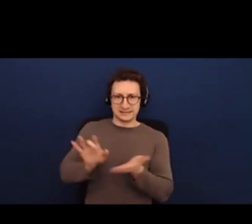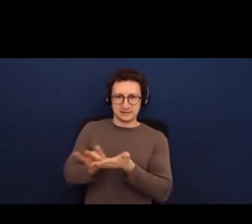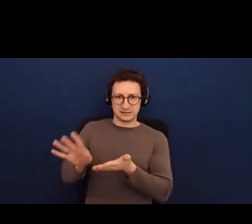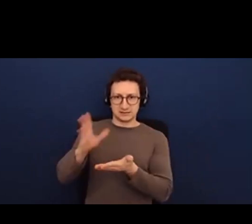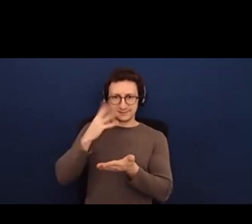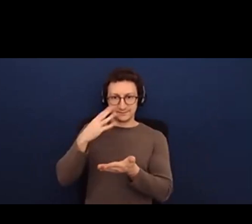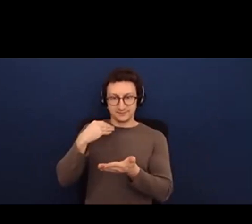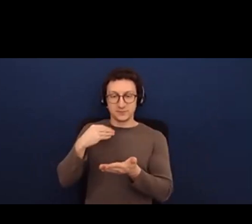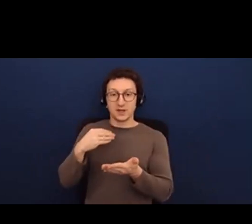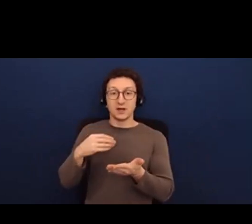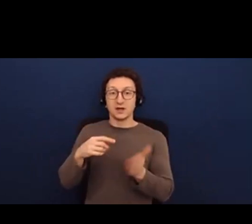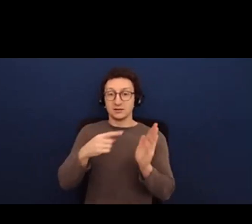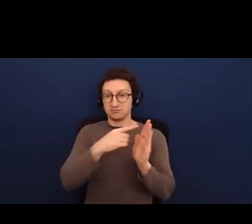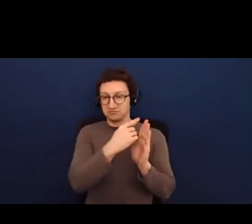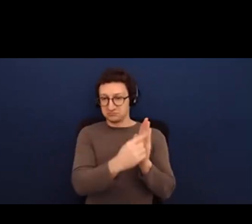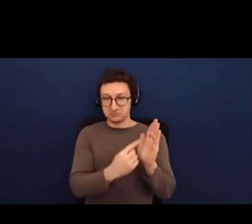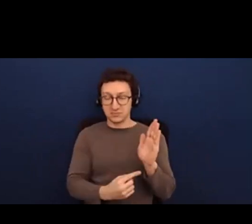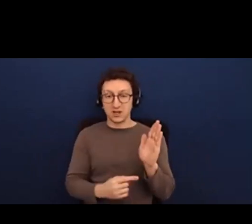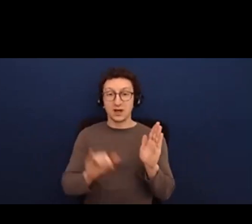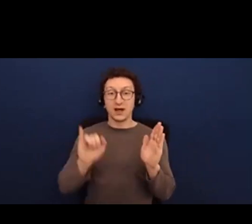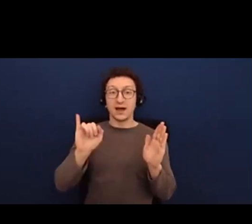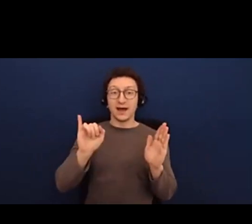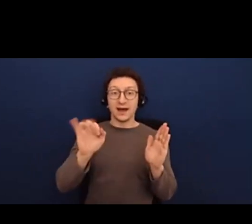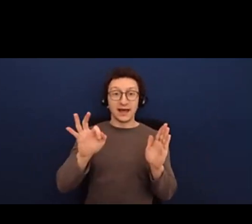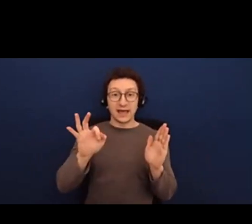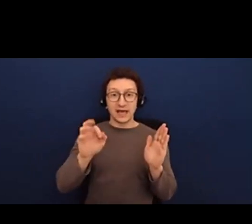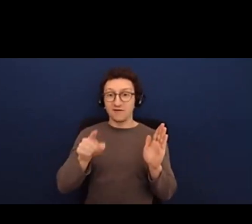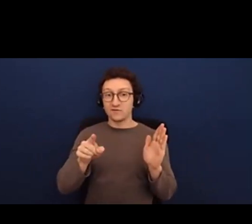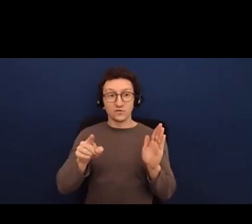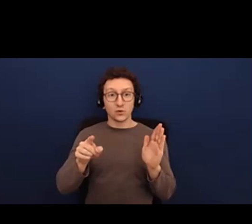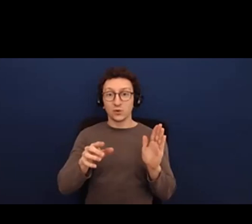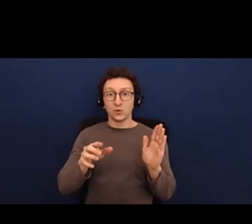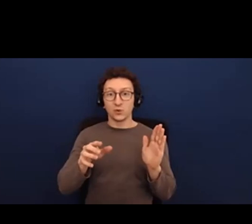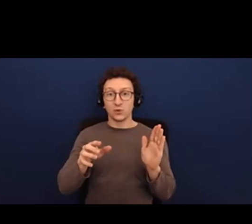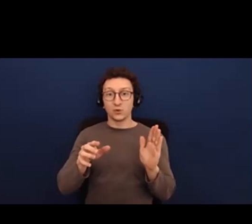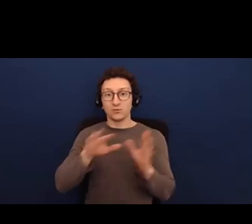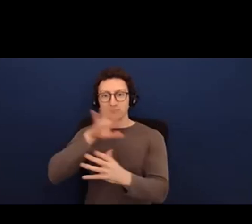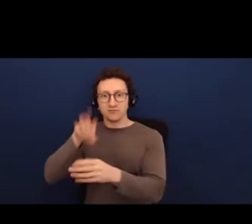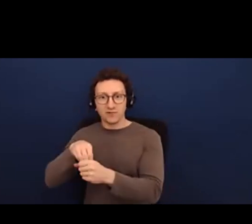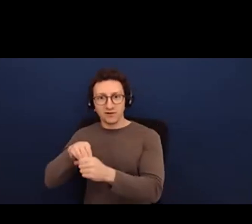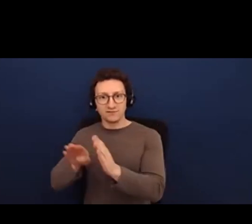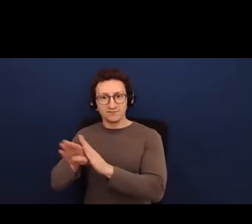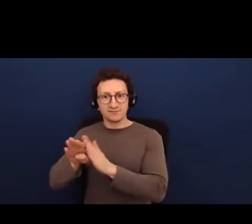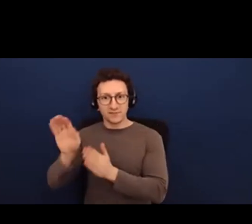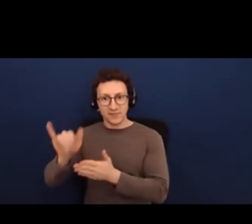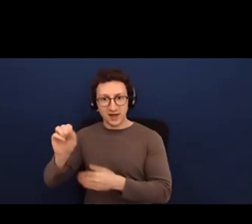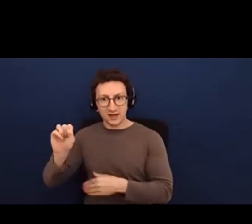the excommunication, anybody that's connected with the Sidur is excommunicated.